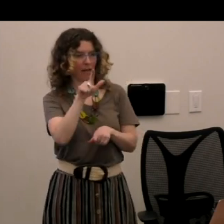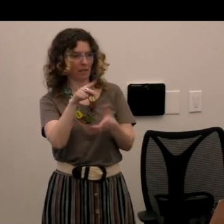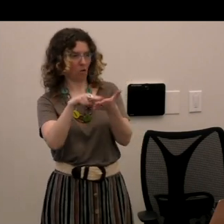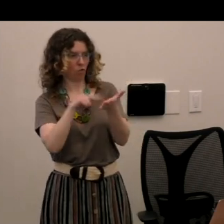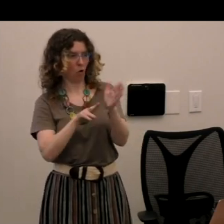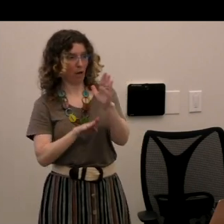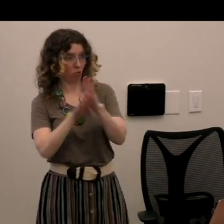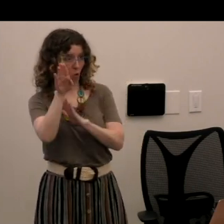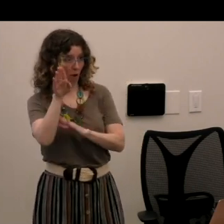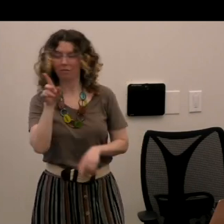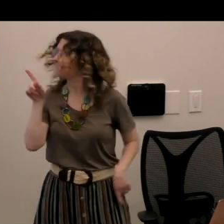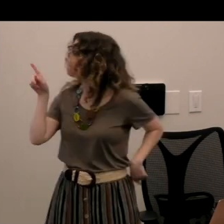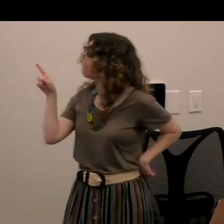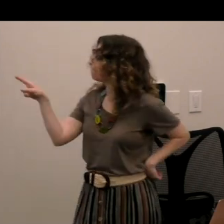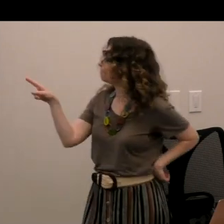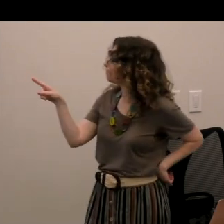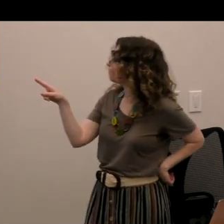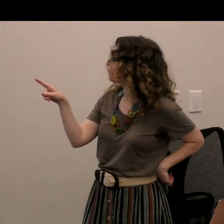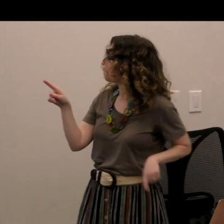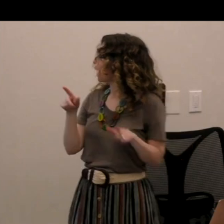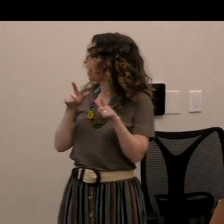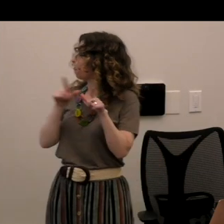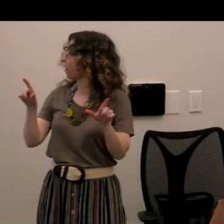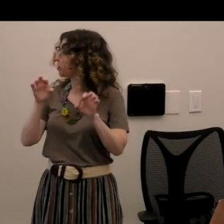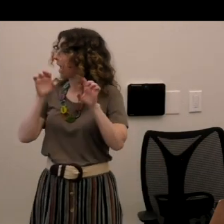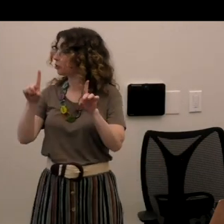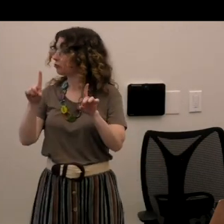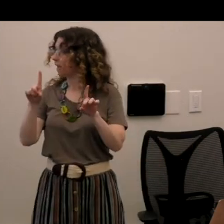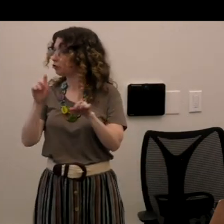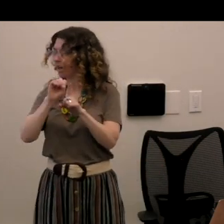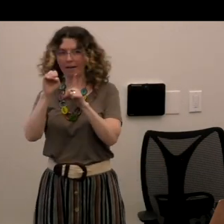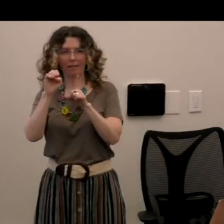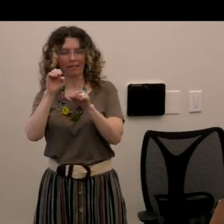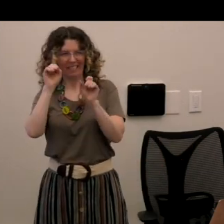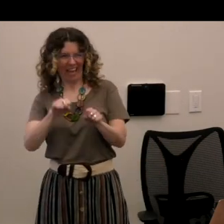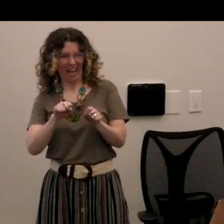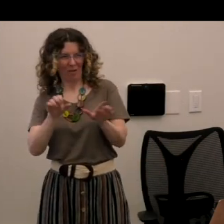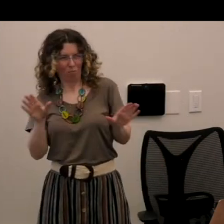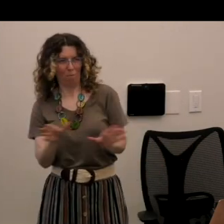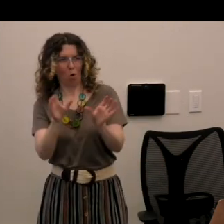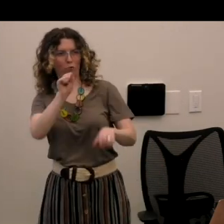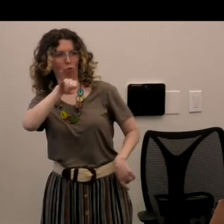Now, regardless of the ASL popularity and language growth,